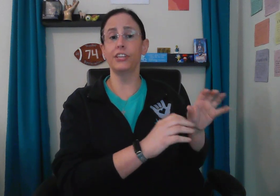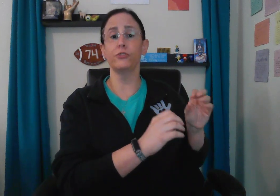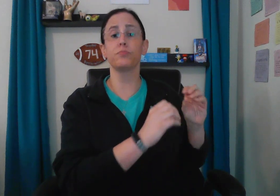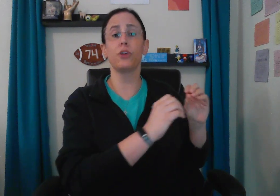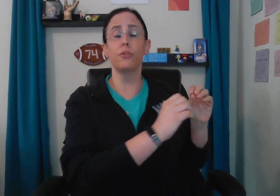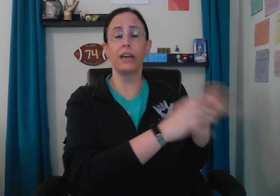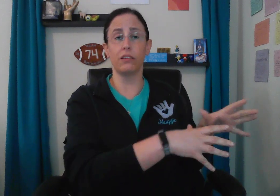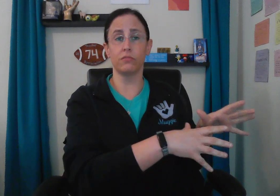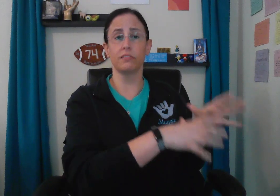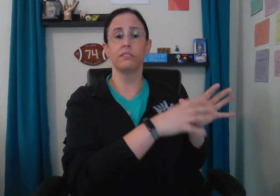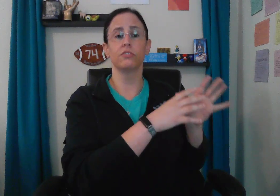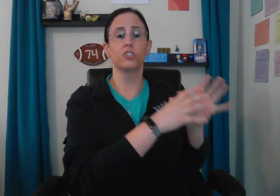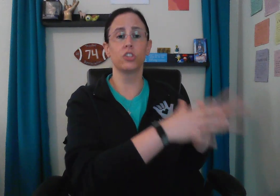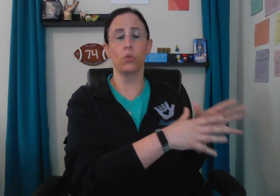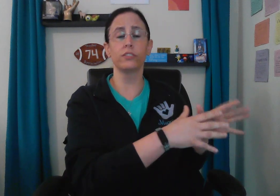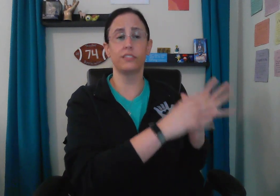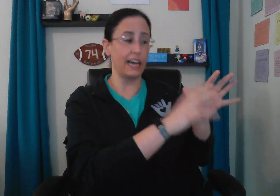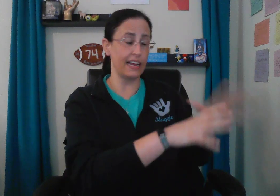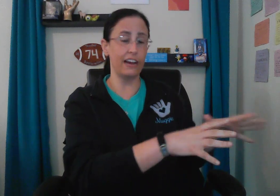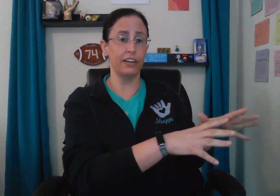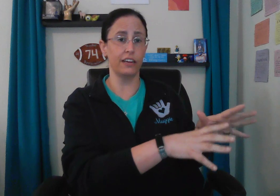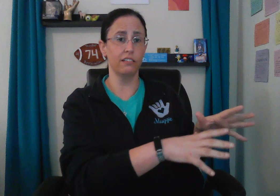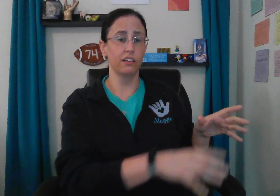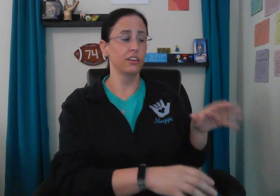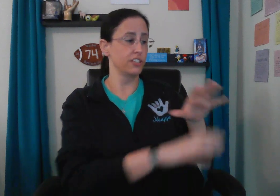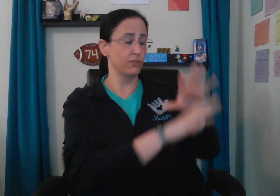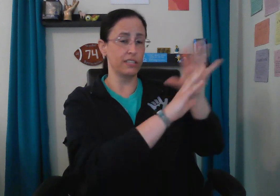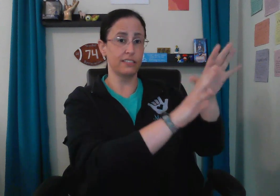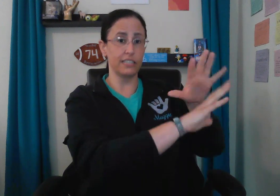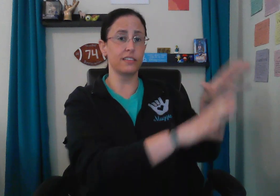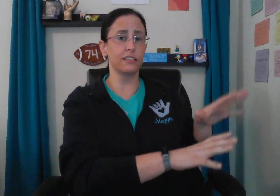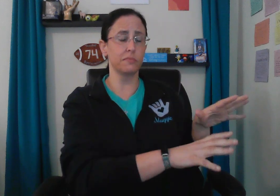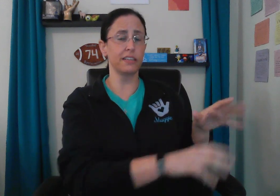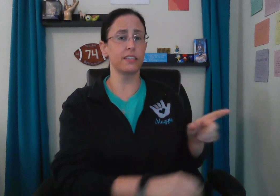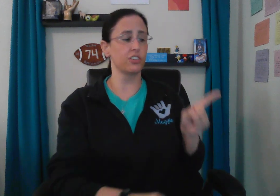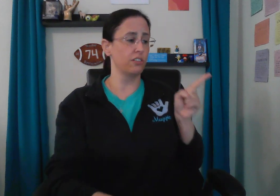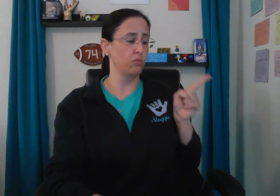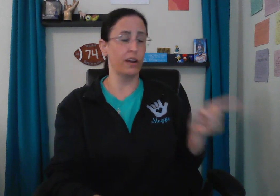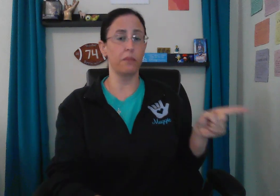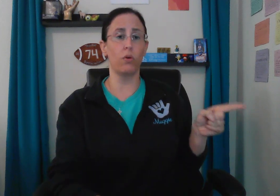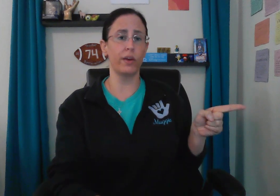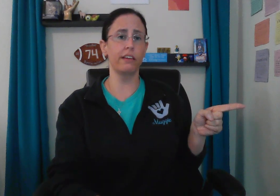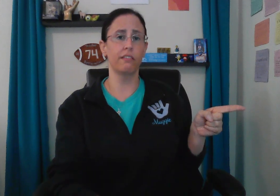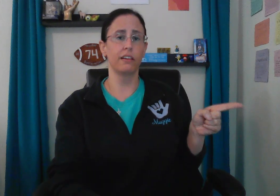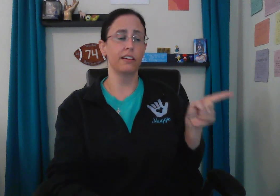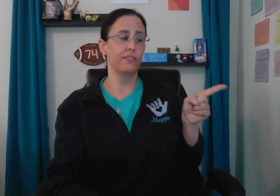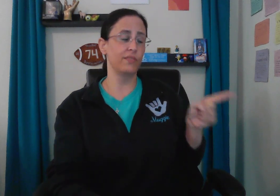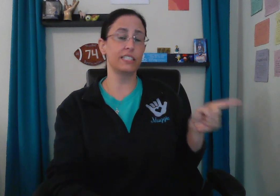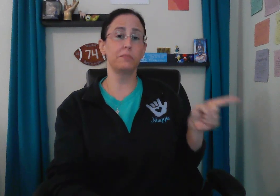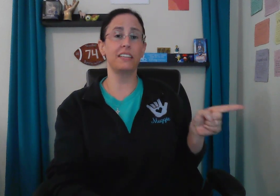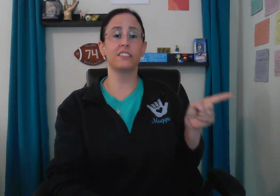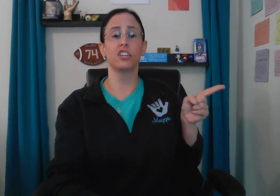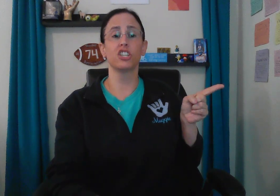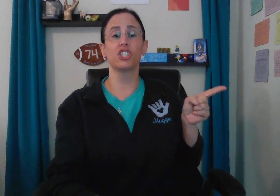use pronouns towards that area so that since this is my sister, when I point, this means